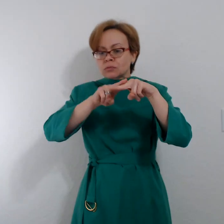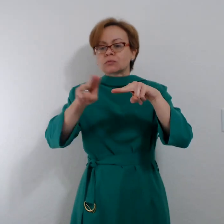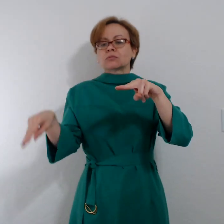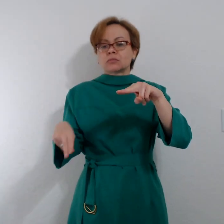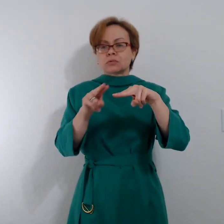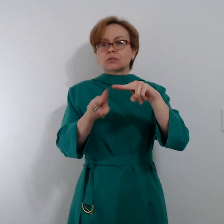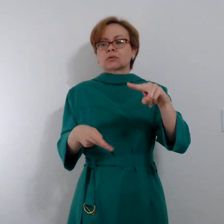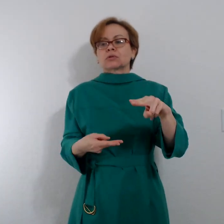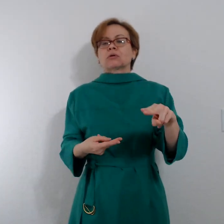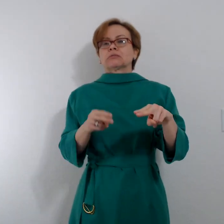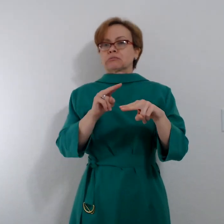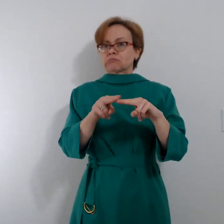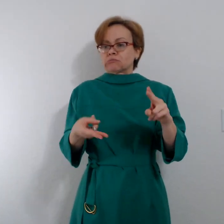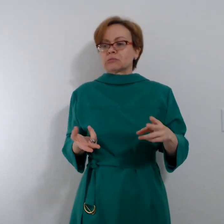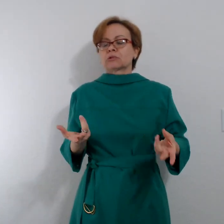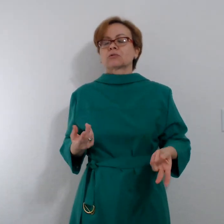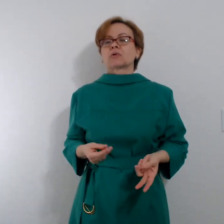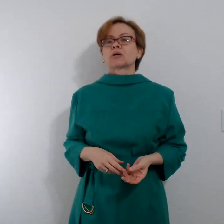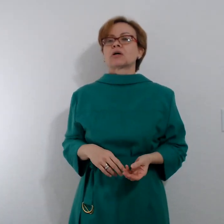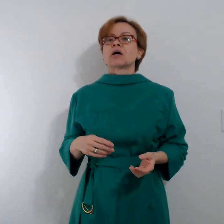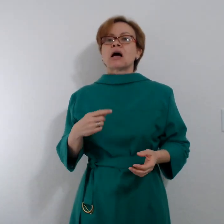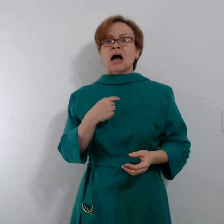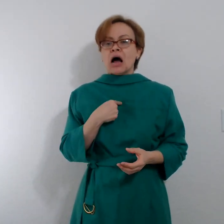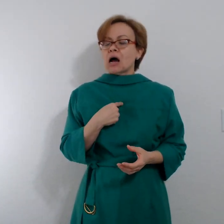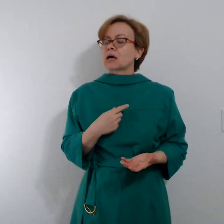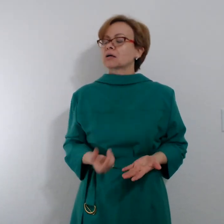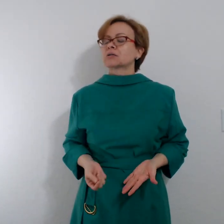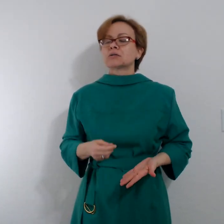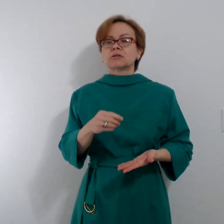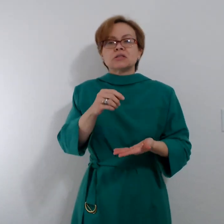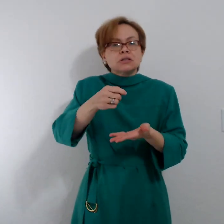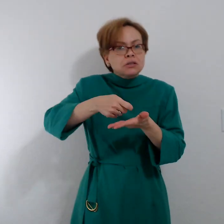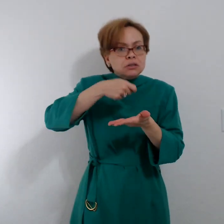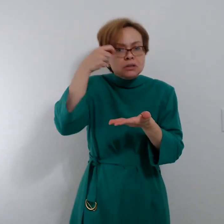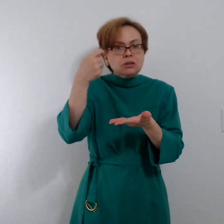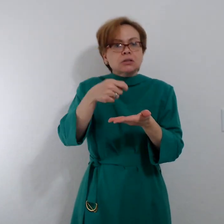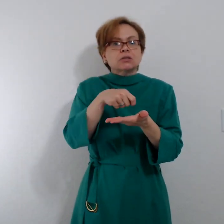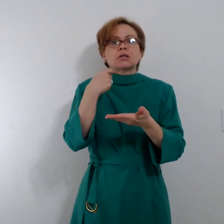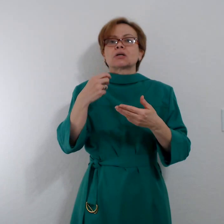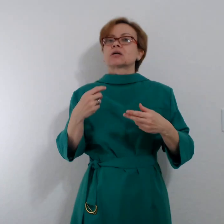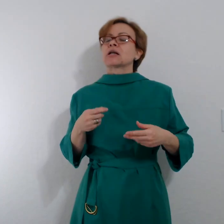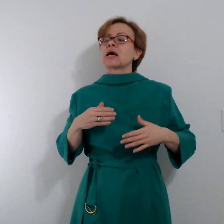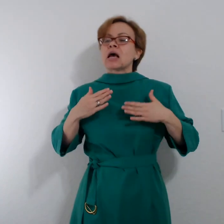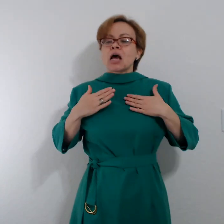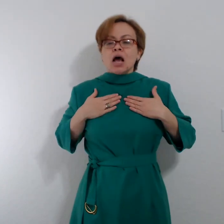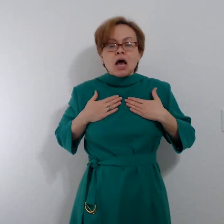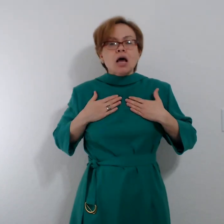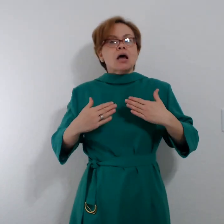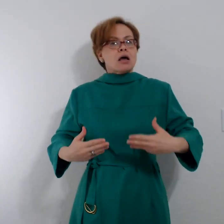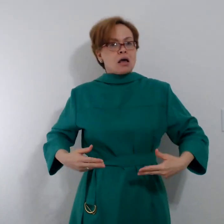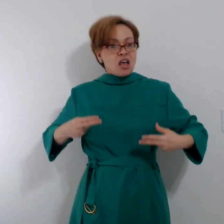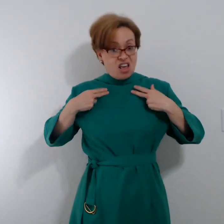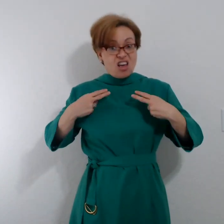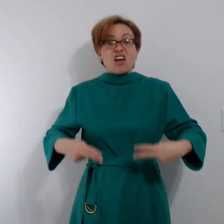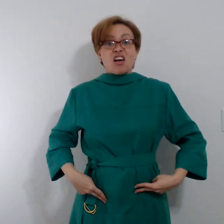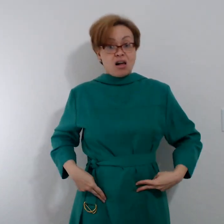nutritional value. I ate really small, controlled portions throughout the day, and